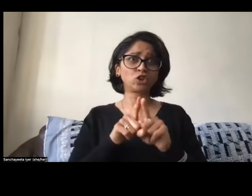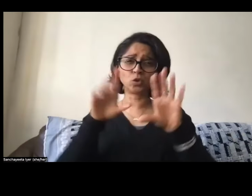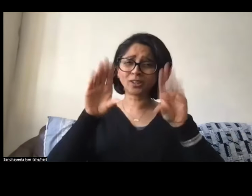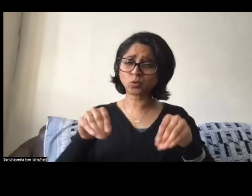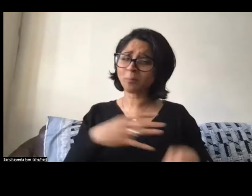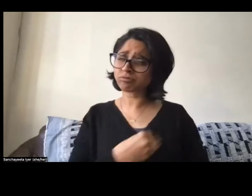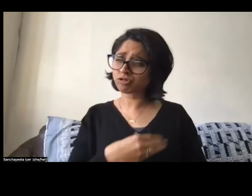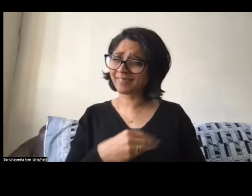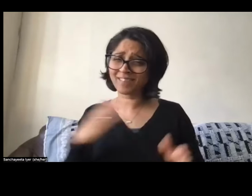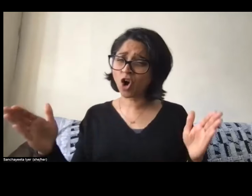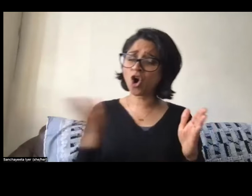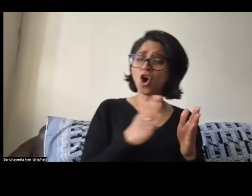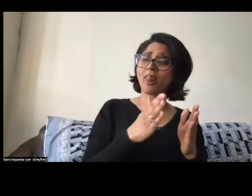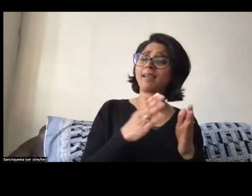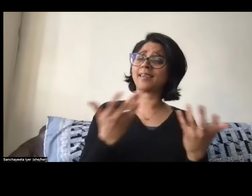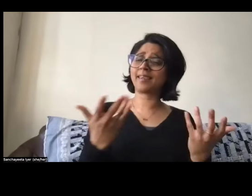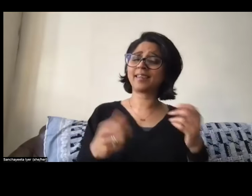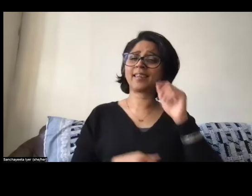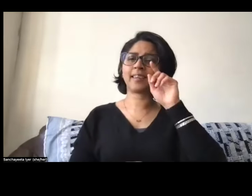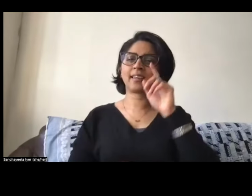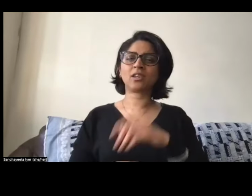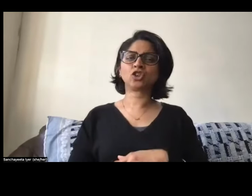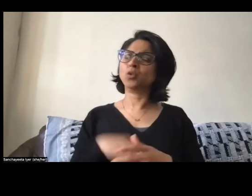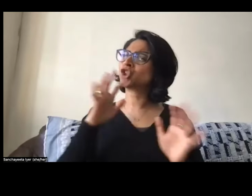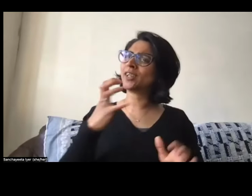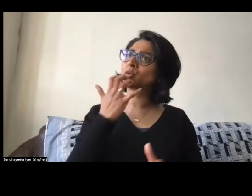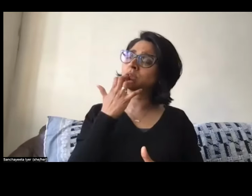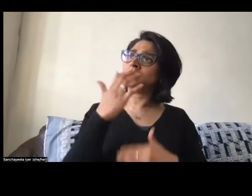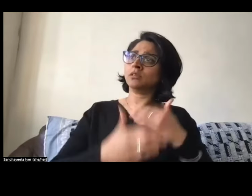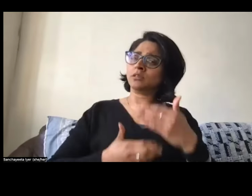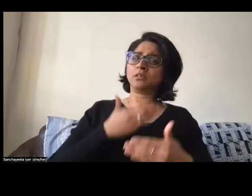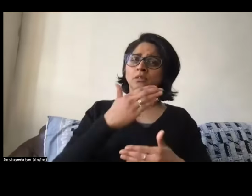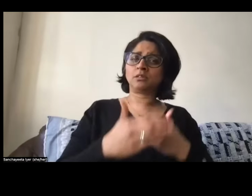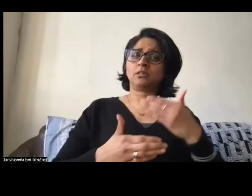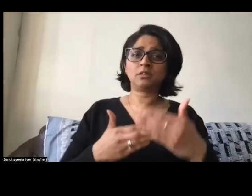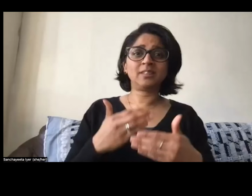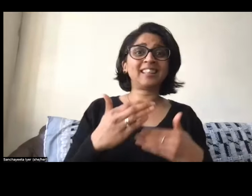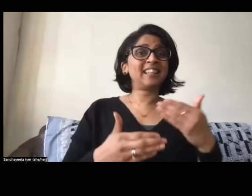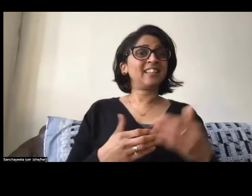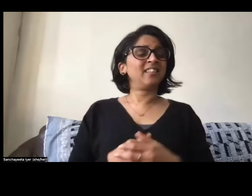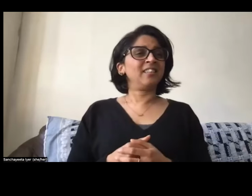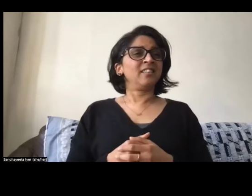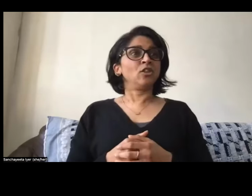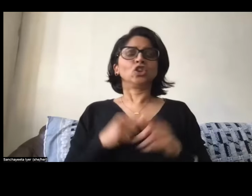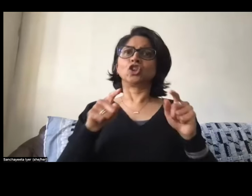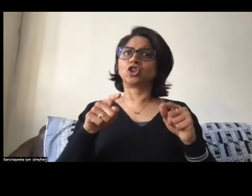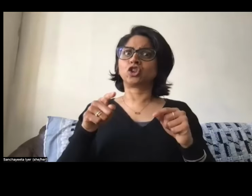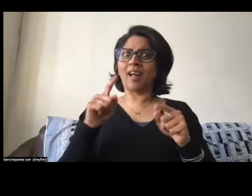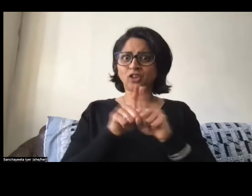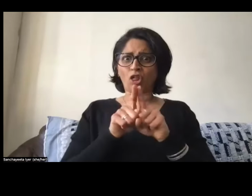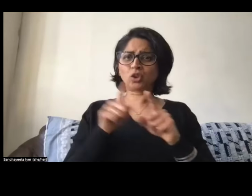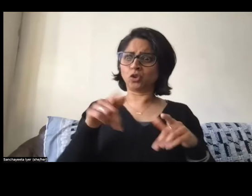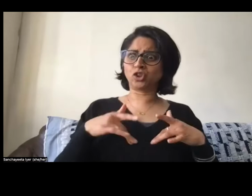to work quite quickly. She had to stop breastfeeding early as a result of that. So she had to deal with an awful lot.